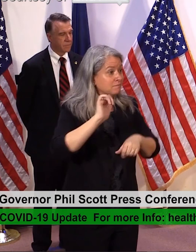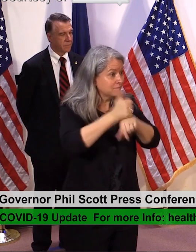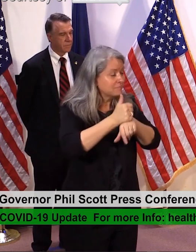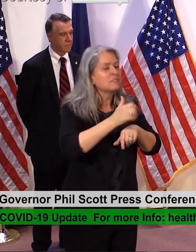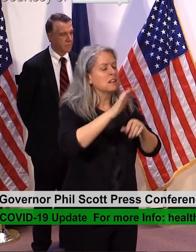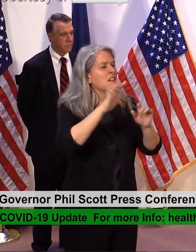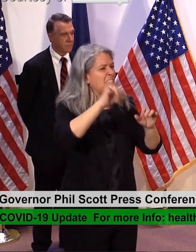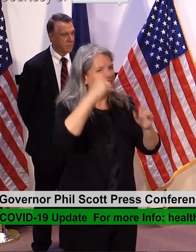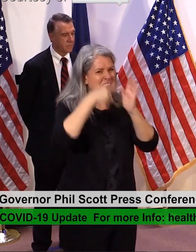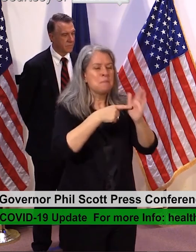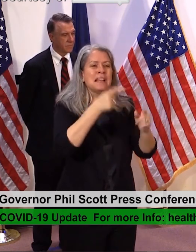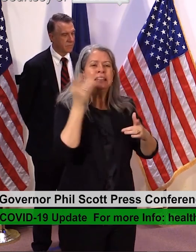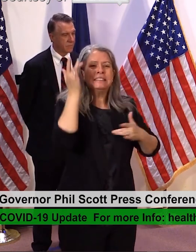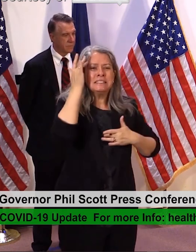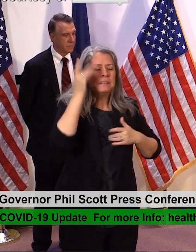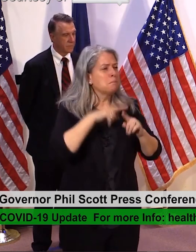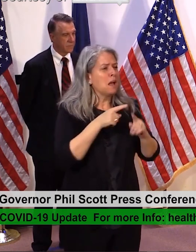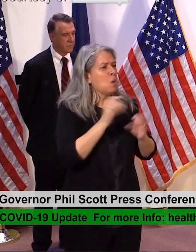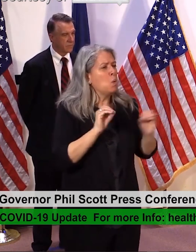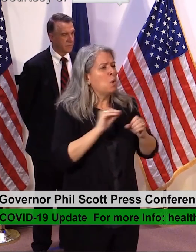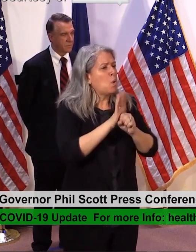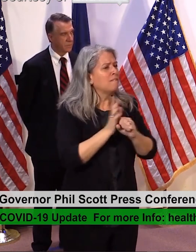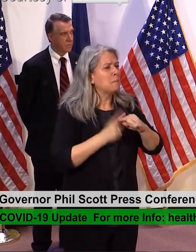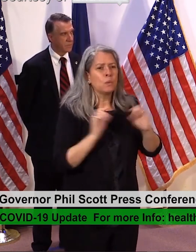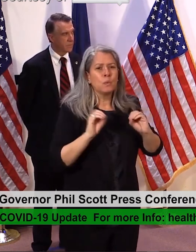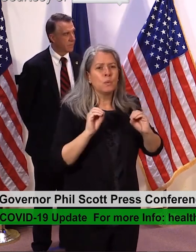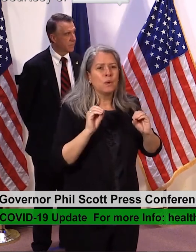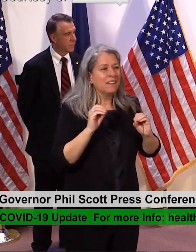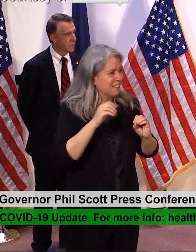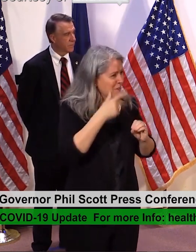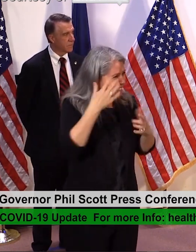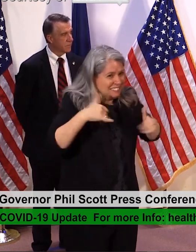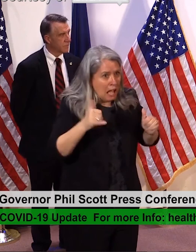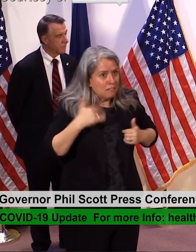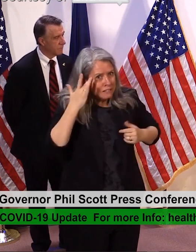to be hospitalized but they don't happen to have COVID. You know, we've talked often about the fact